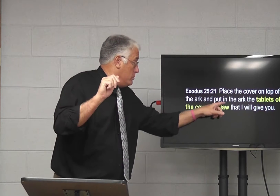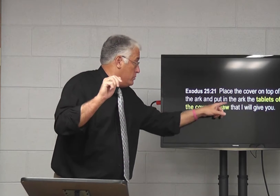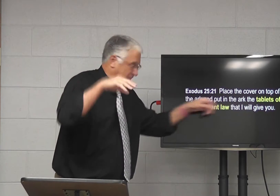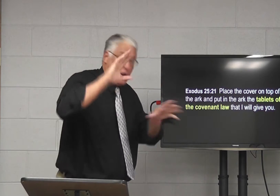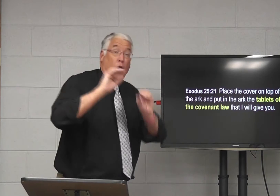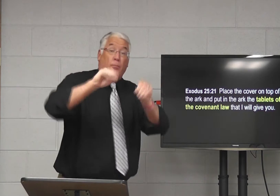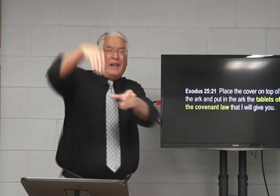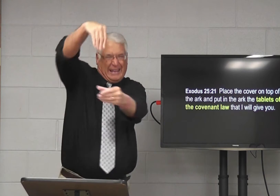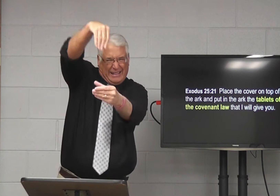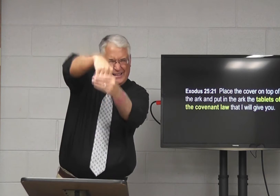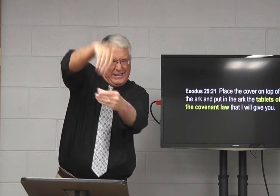the ark